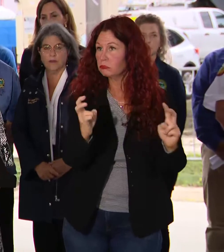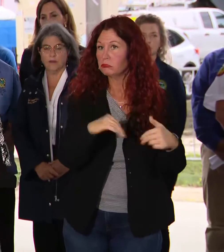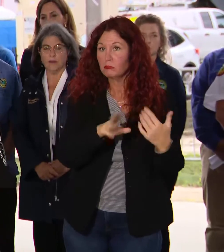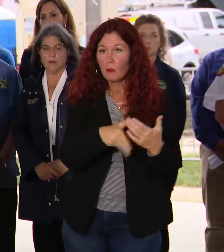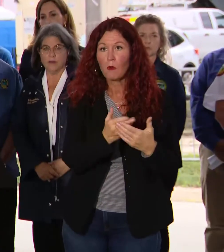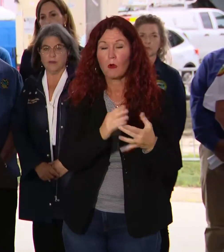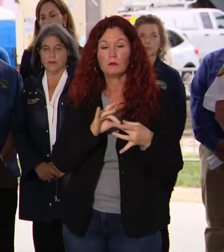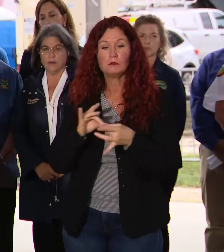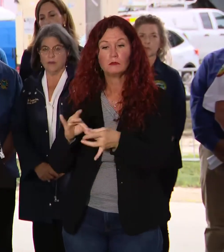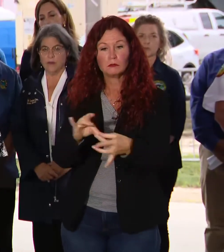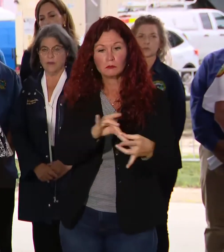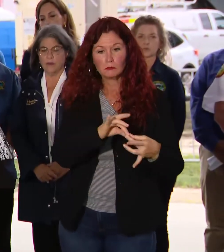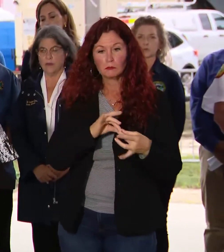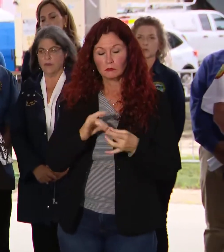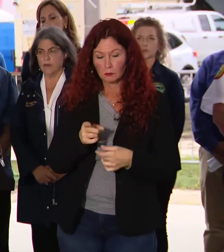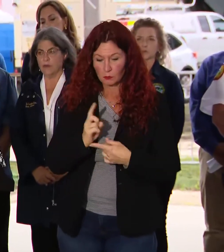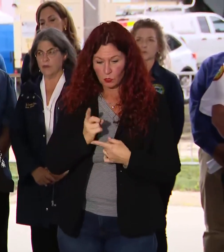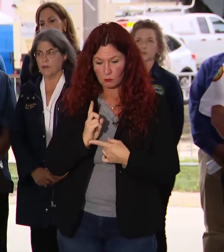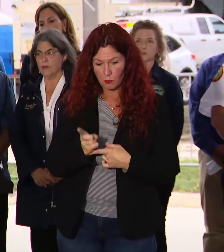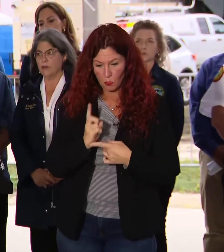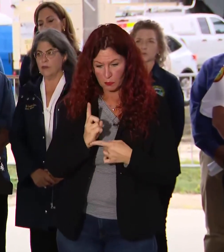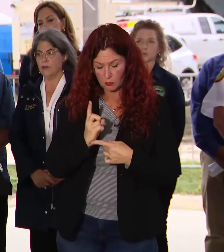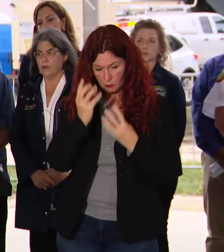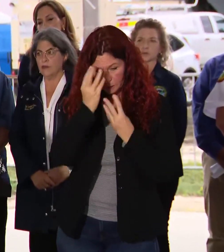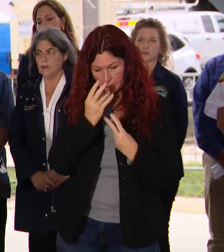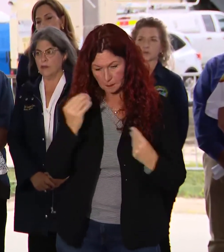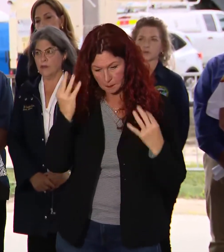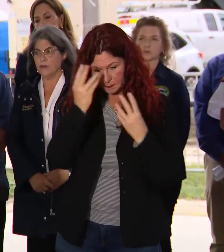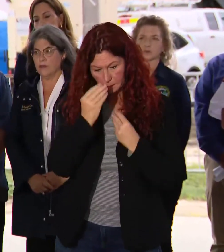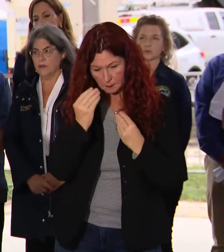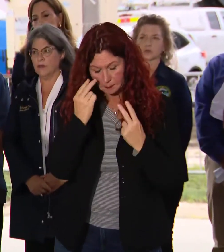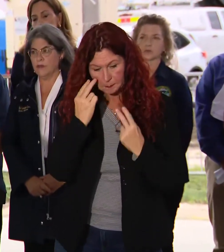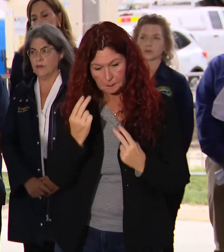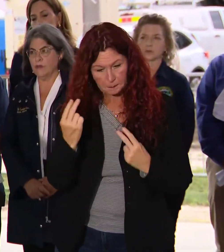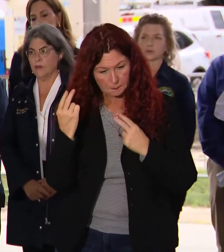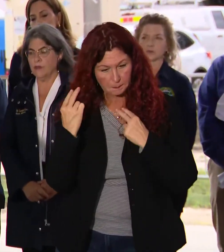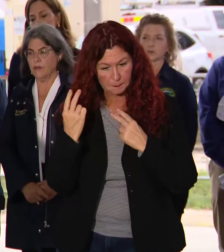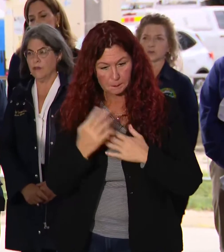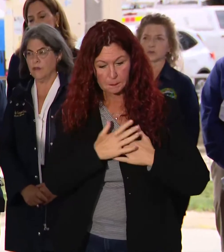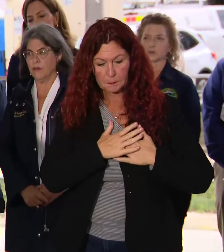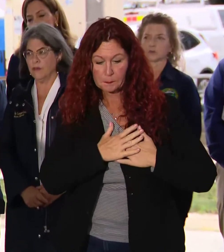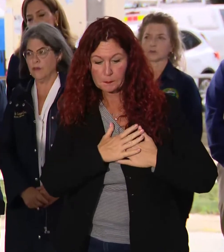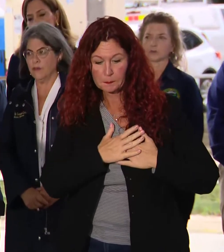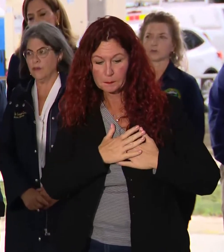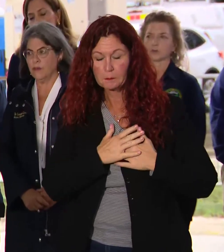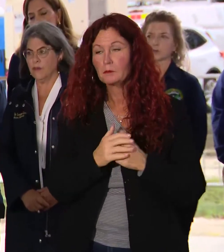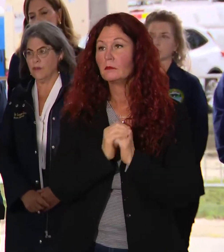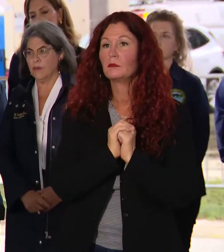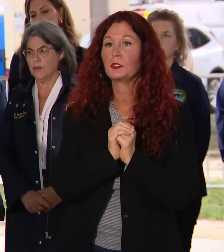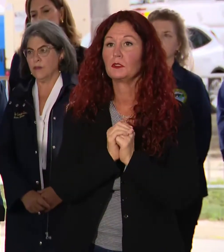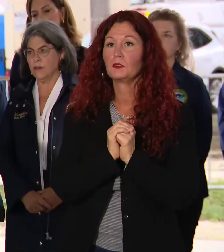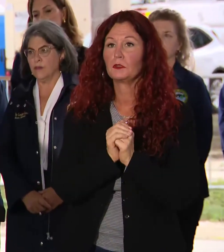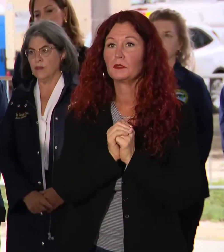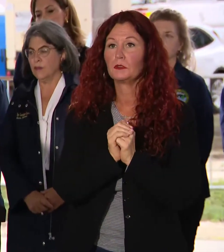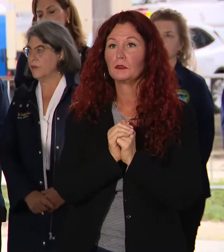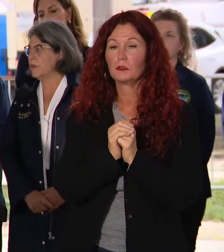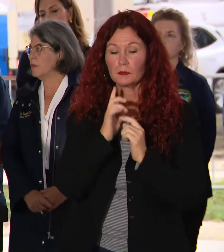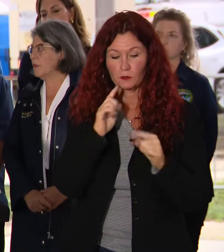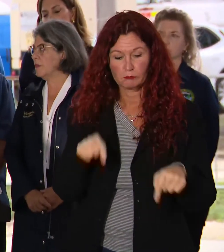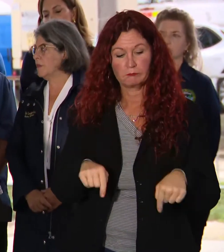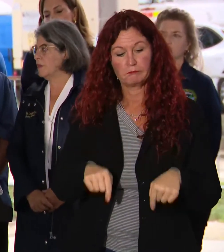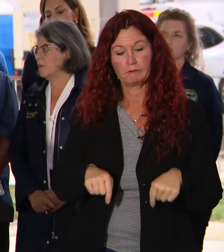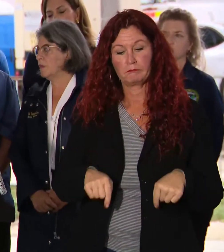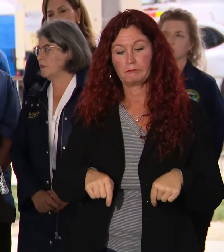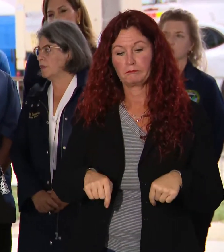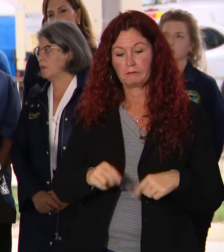the tragedy that has occurred with the collapse of the Champlain Towers South building here in